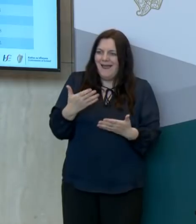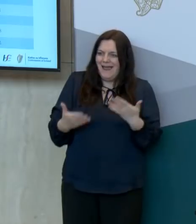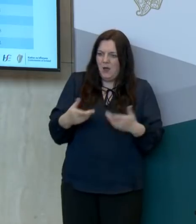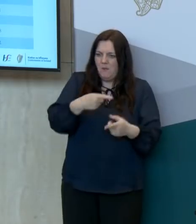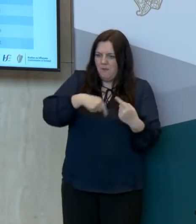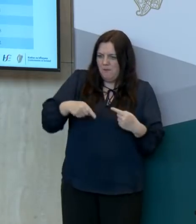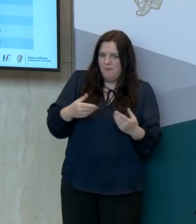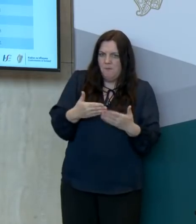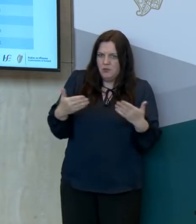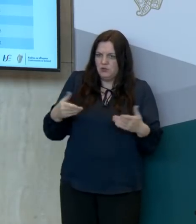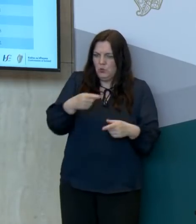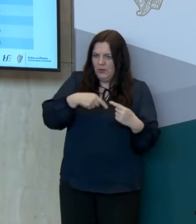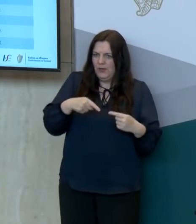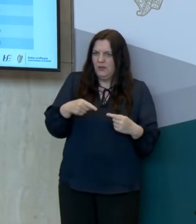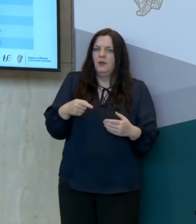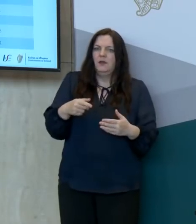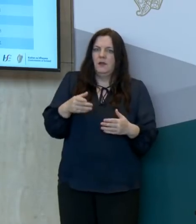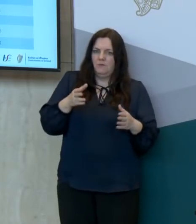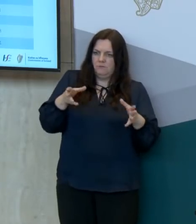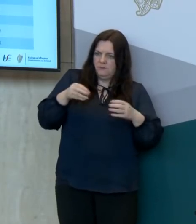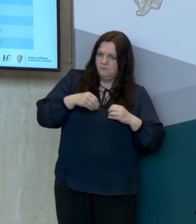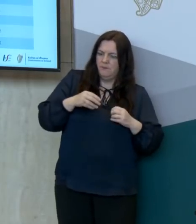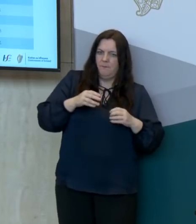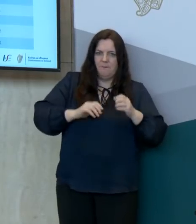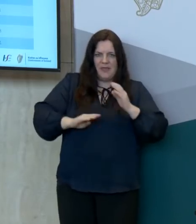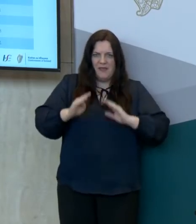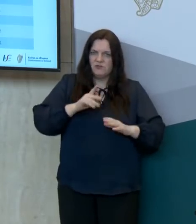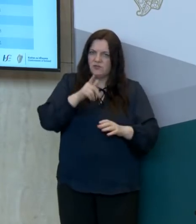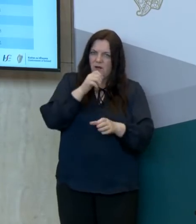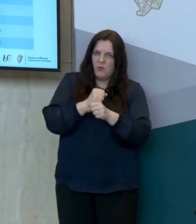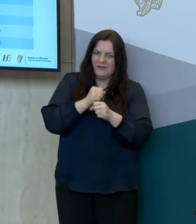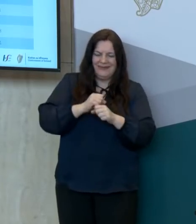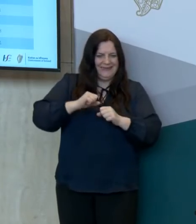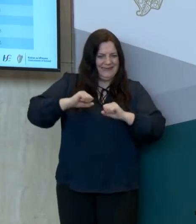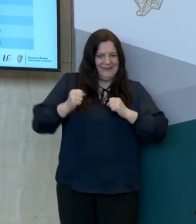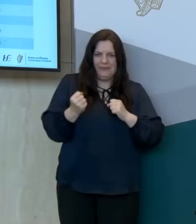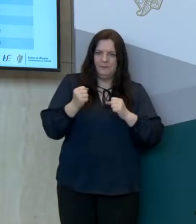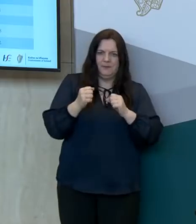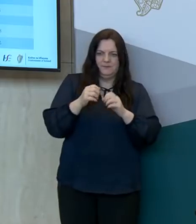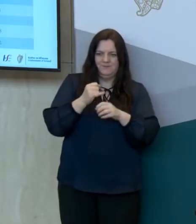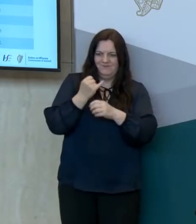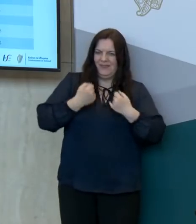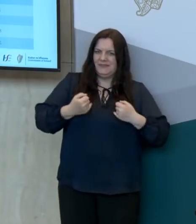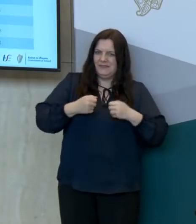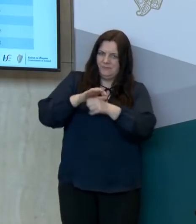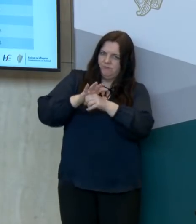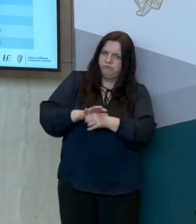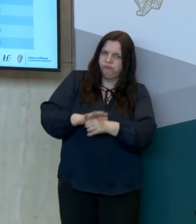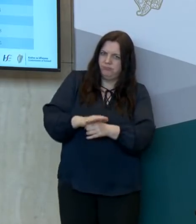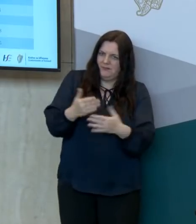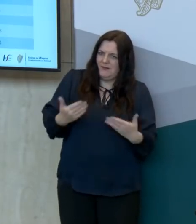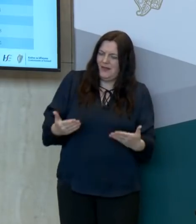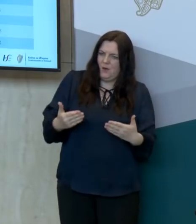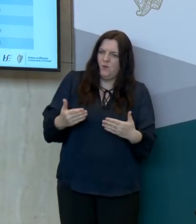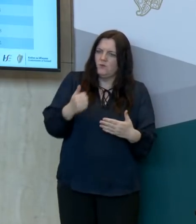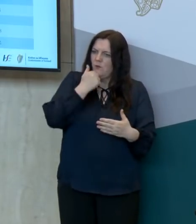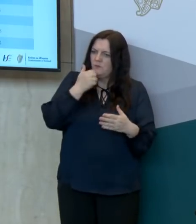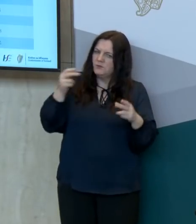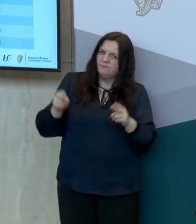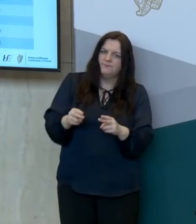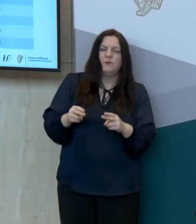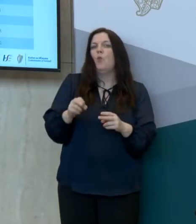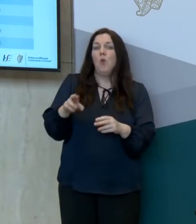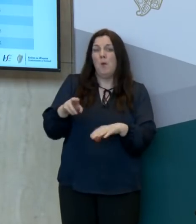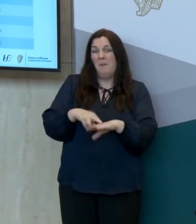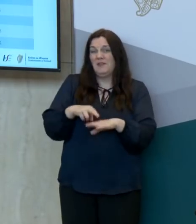continue as individuals to adopt all of the behaviours that we talk about and keep this disease at the levels that it's at now, or indeed a little